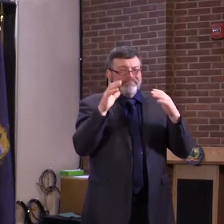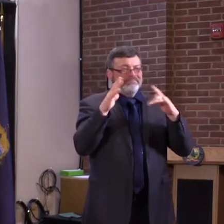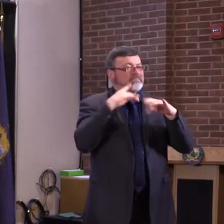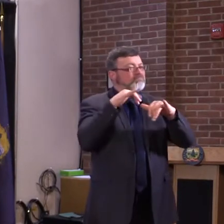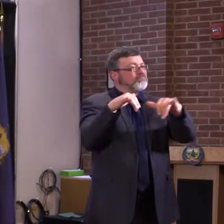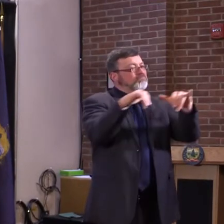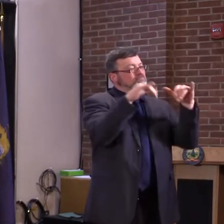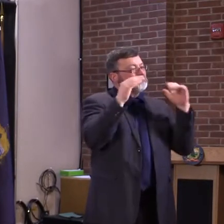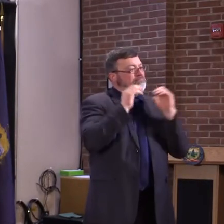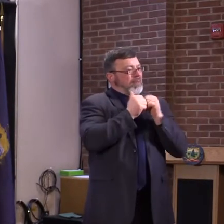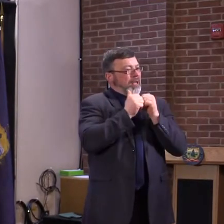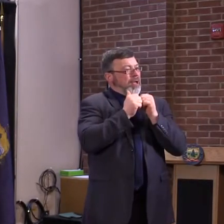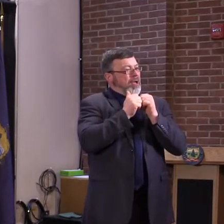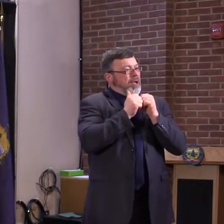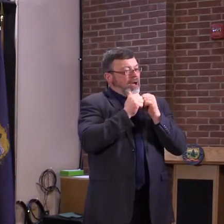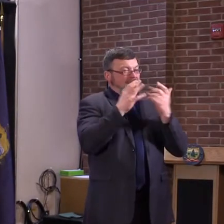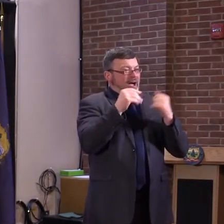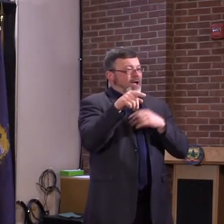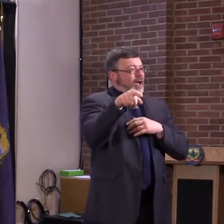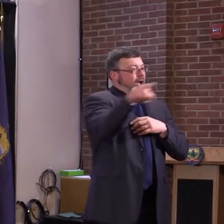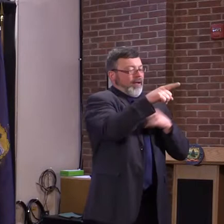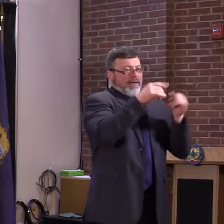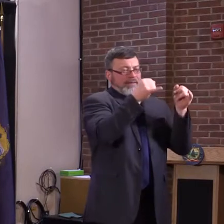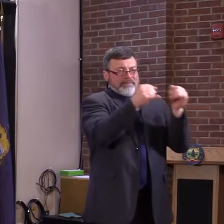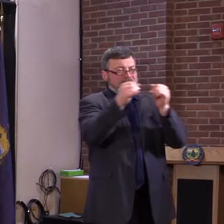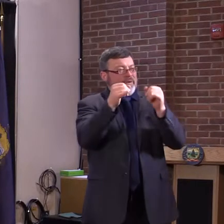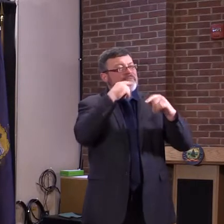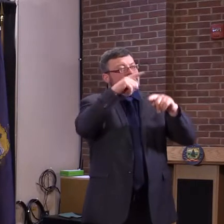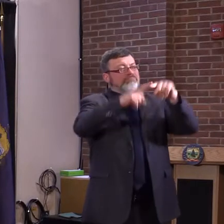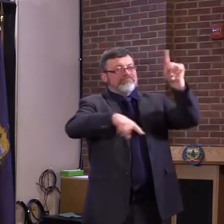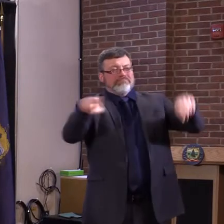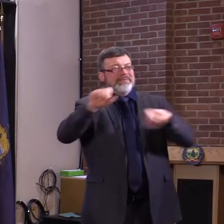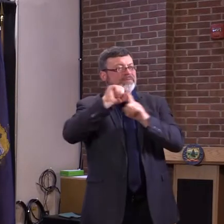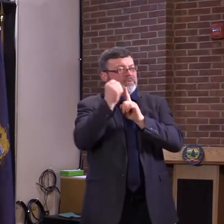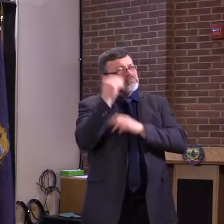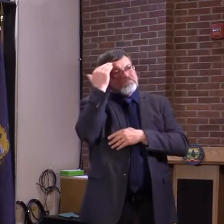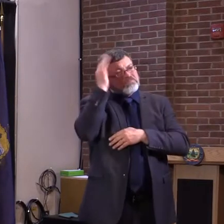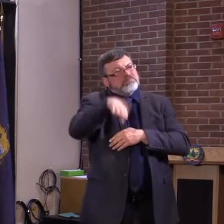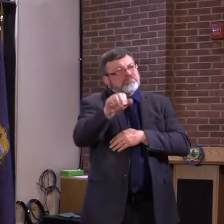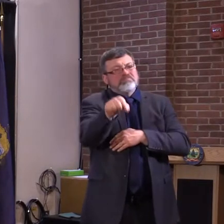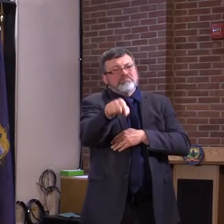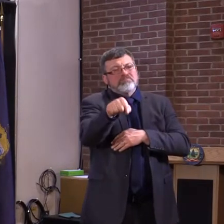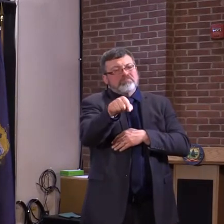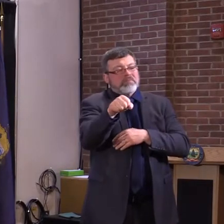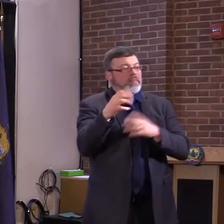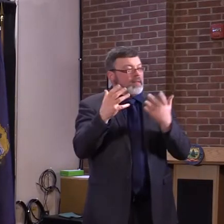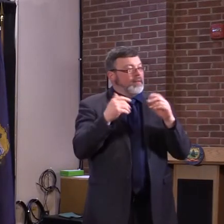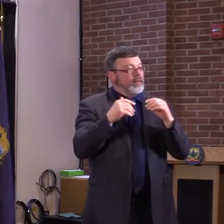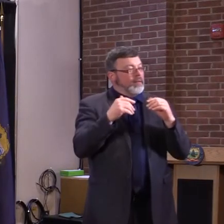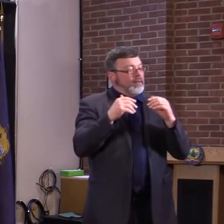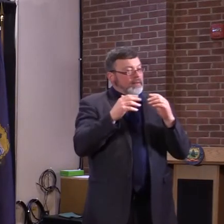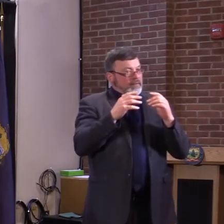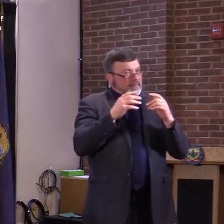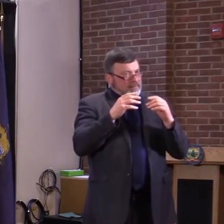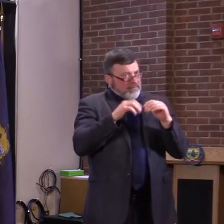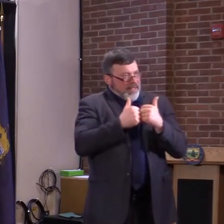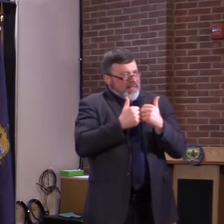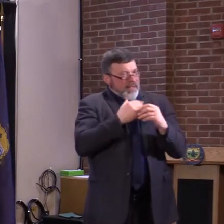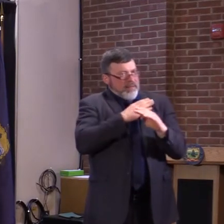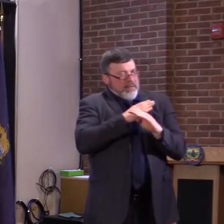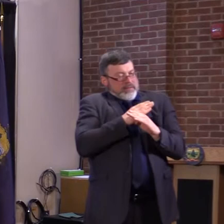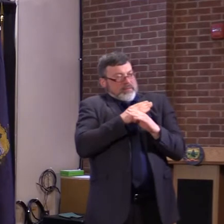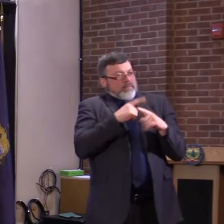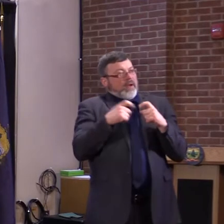situation. Our collective decisions and actions for prevention through vaccination, testing